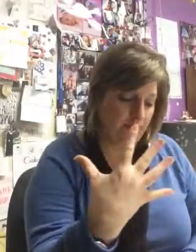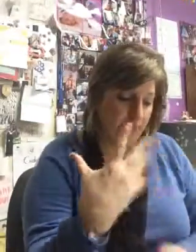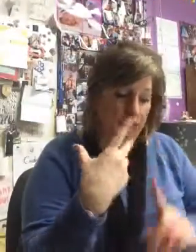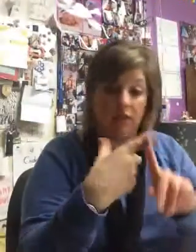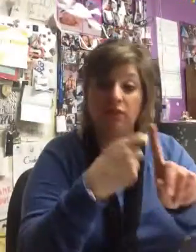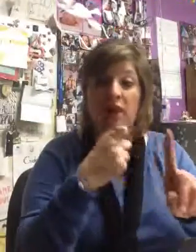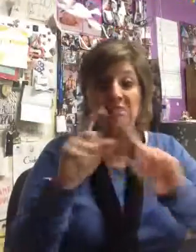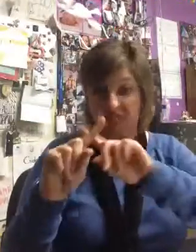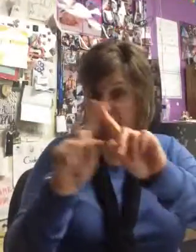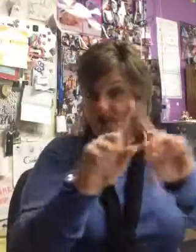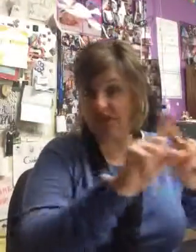is from different,